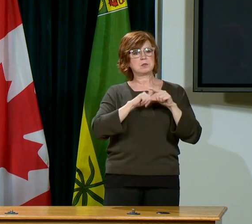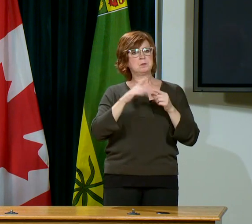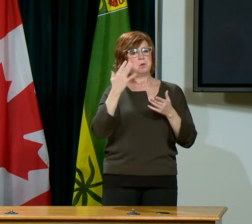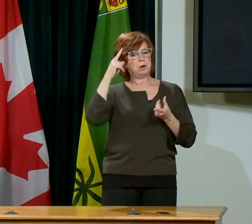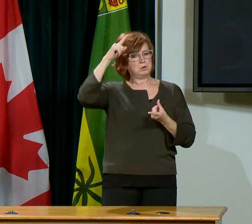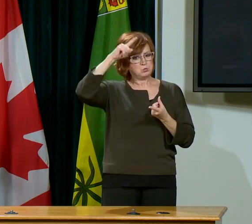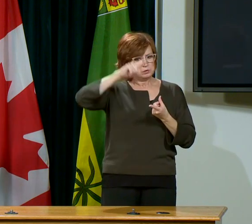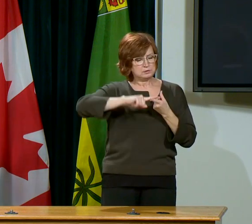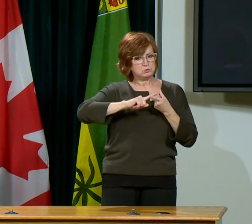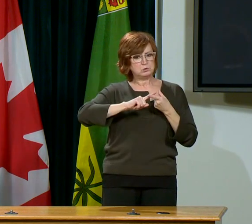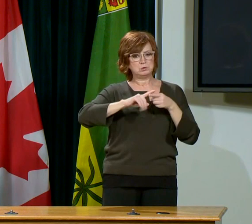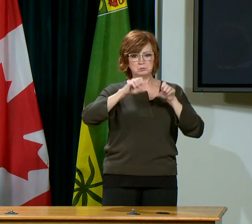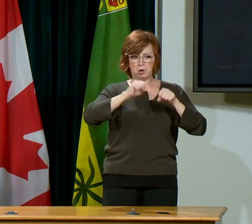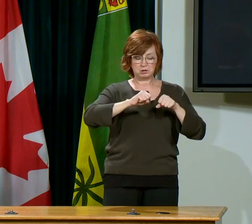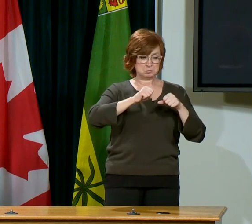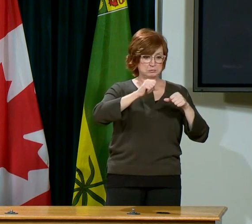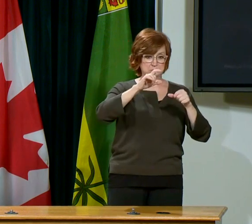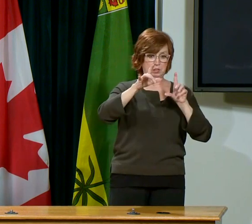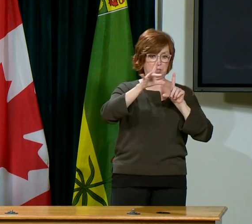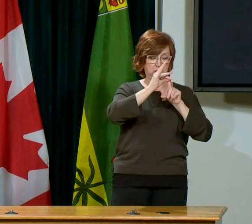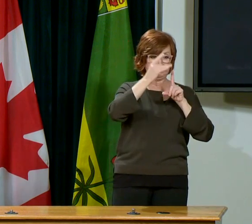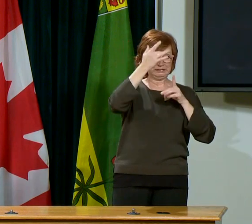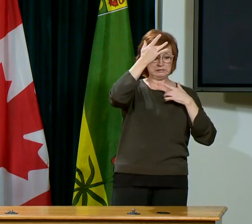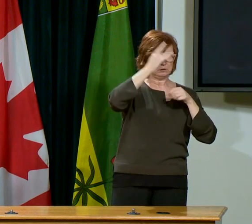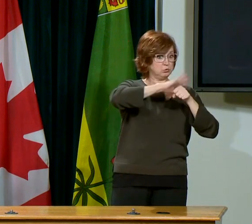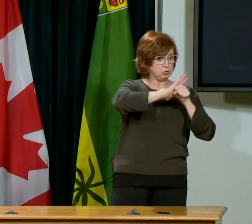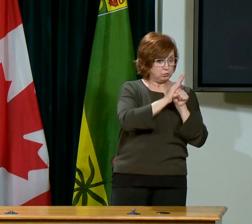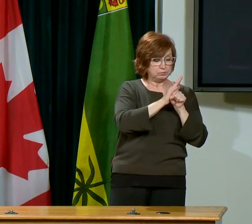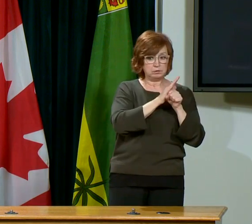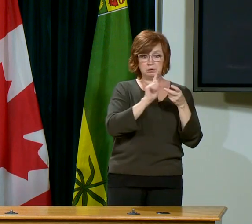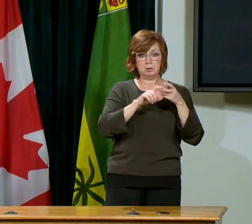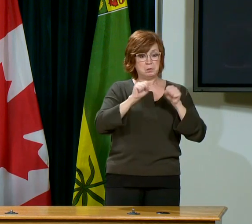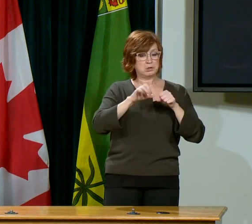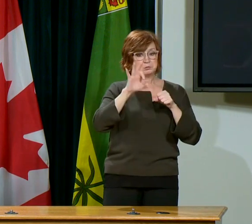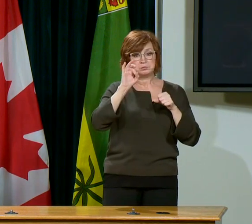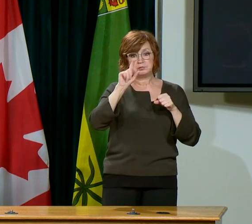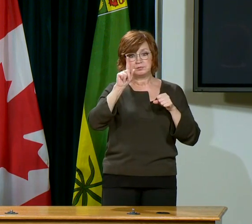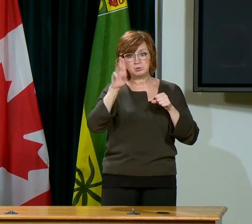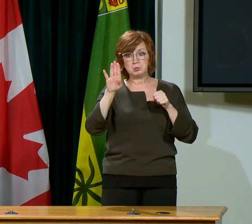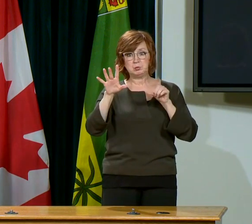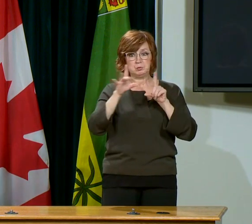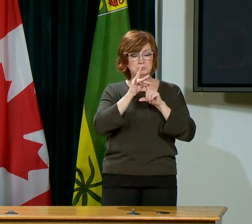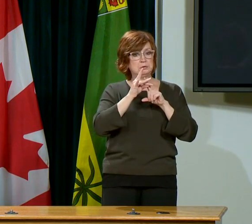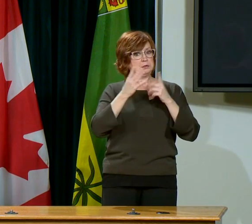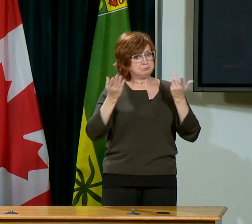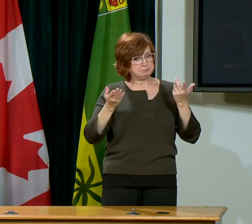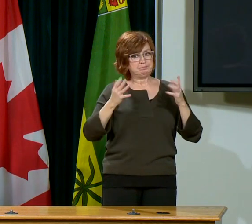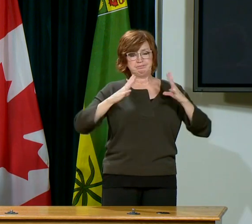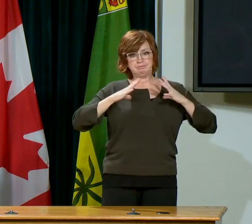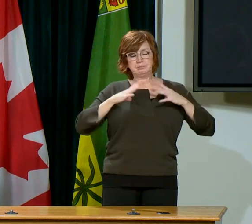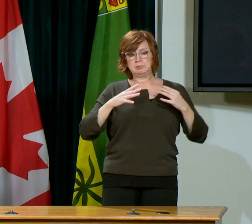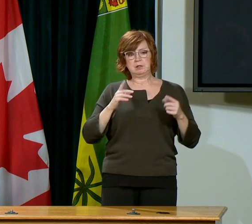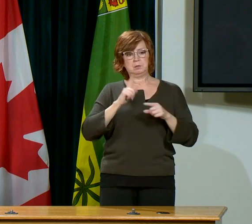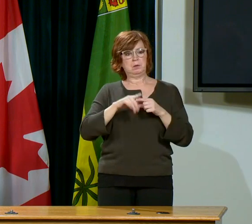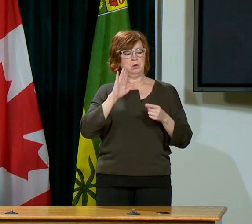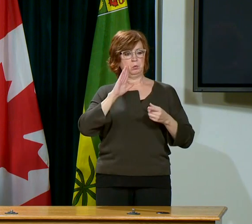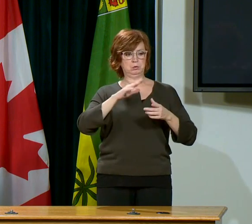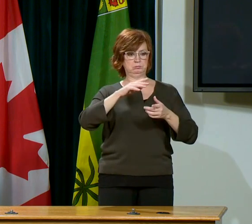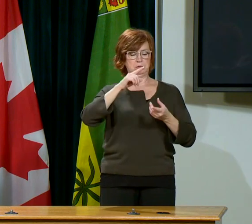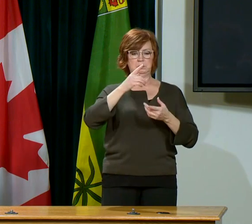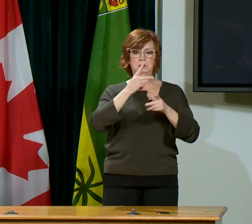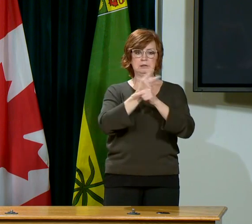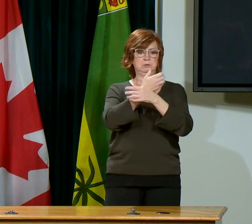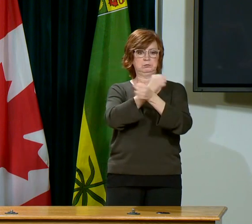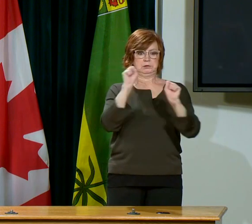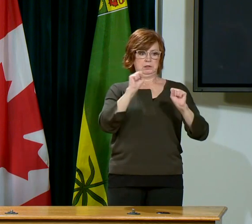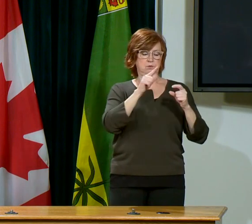chance of spread of COVID-19. These measures will help protect patients, residents, staff, and physicians from the risk of exposure.